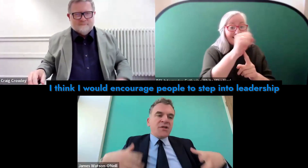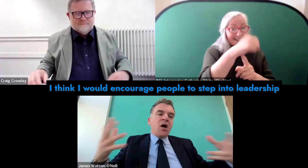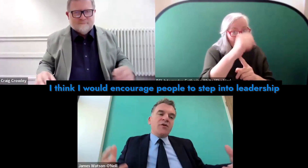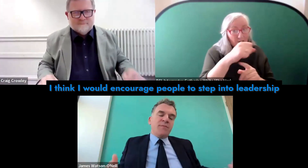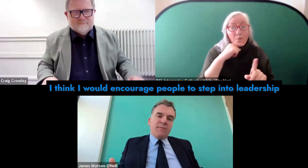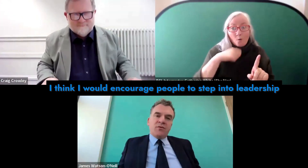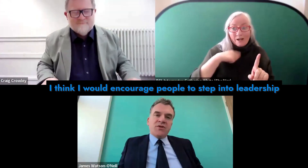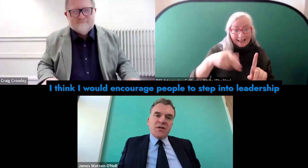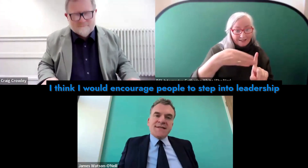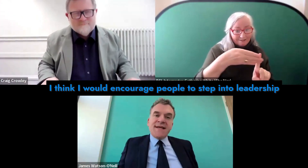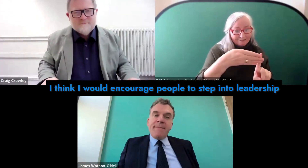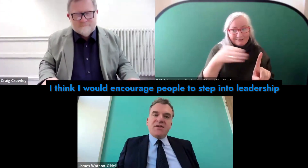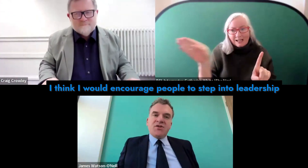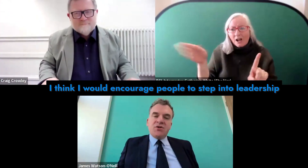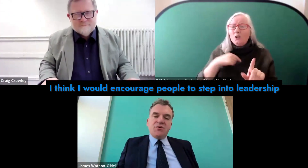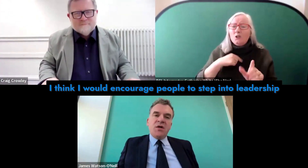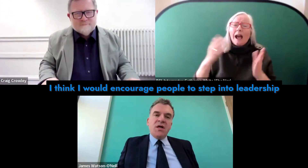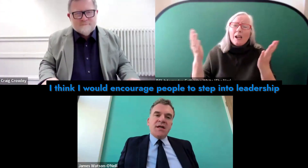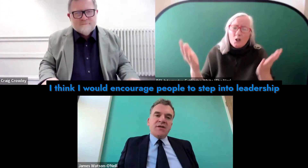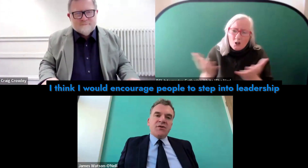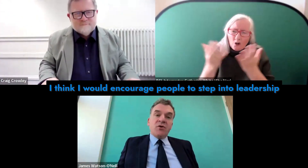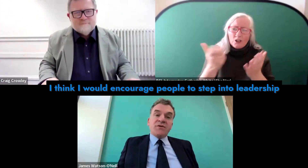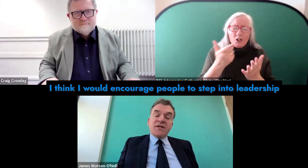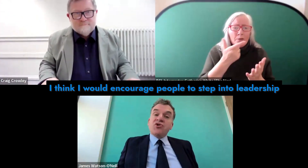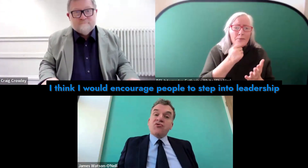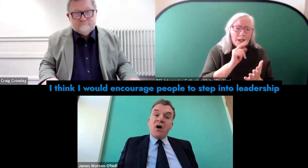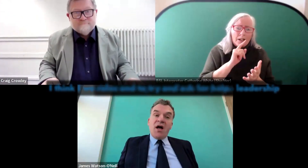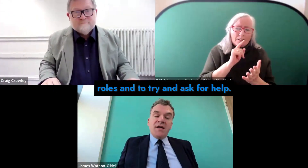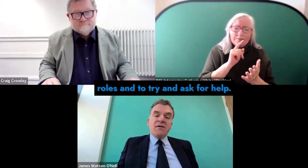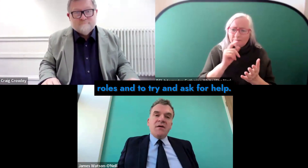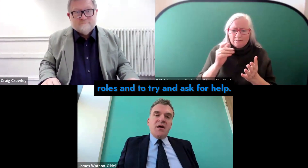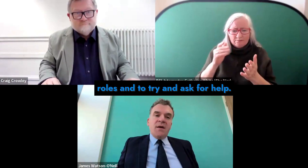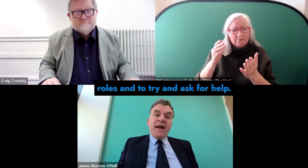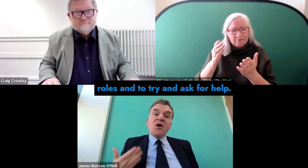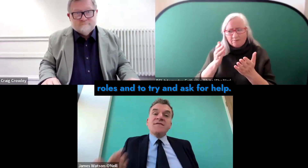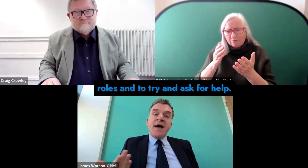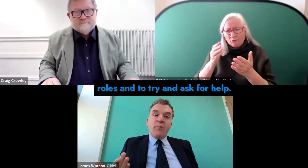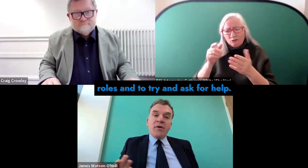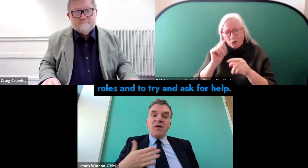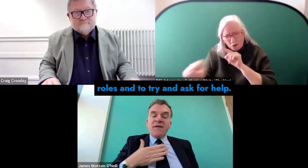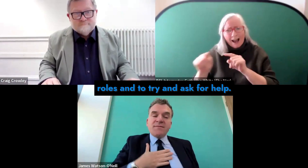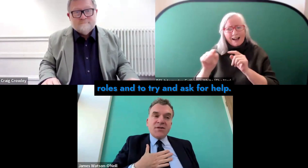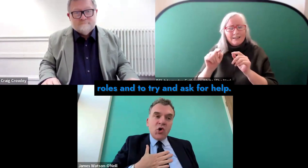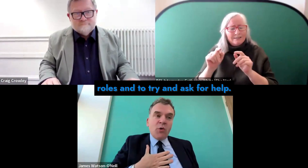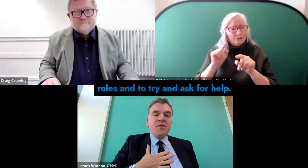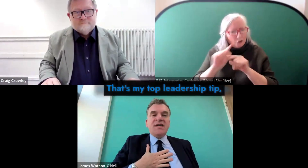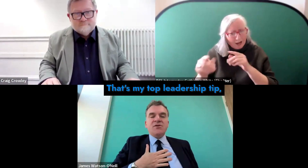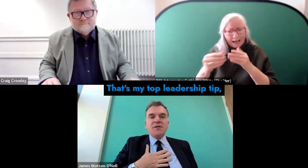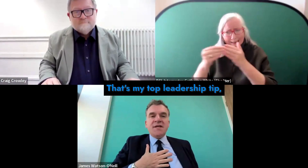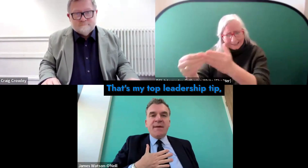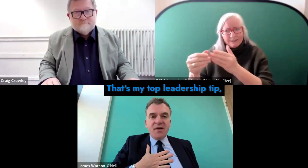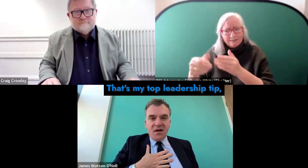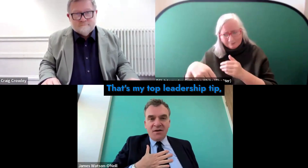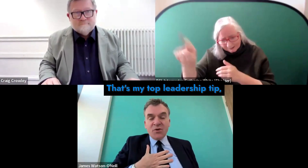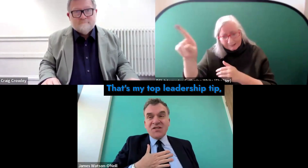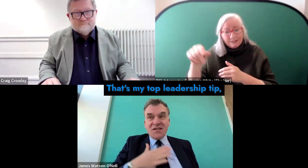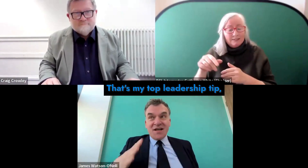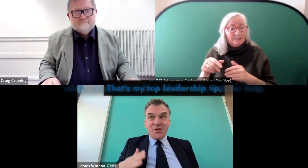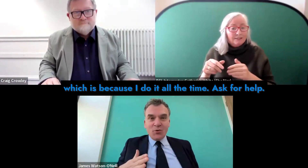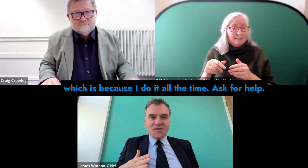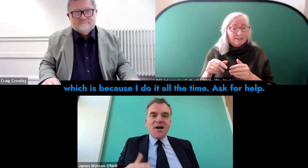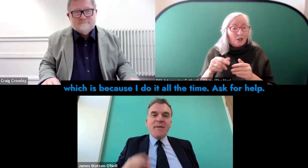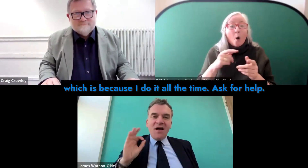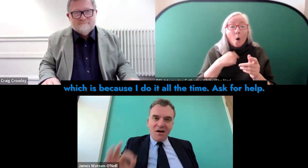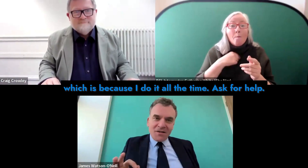Yeah, I think I would encourage people to step into leadership roles and to try and ask for help. That's my top leadership